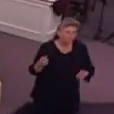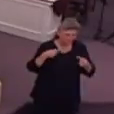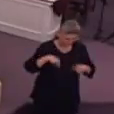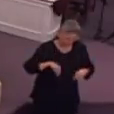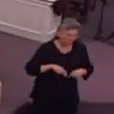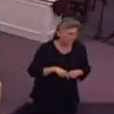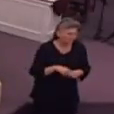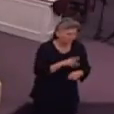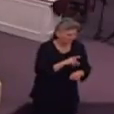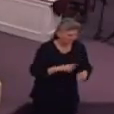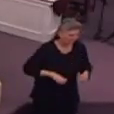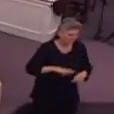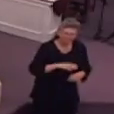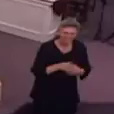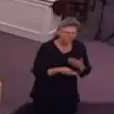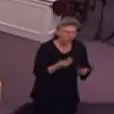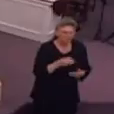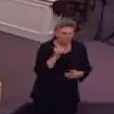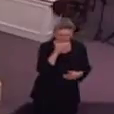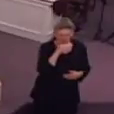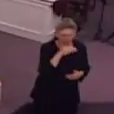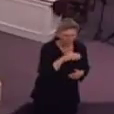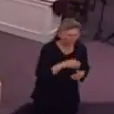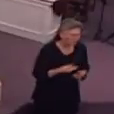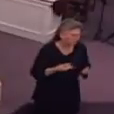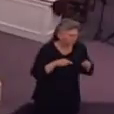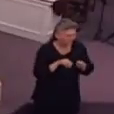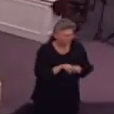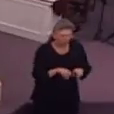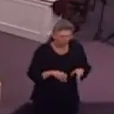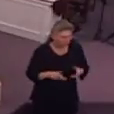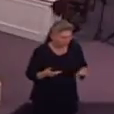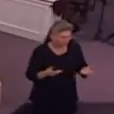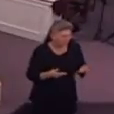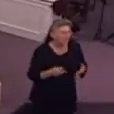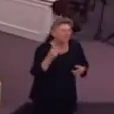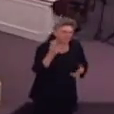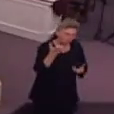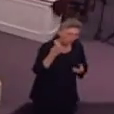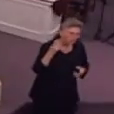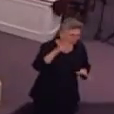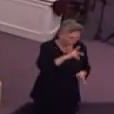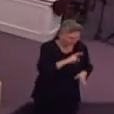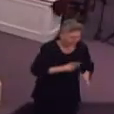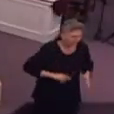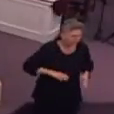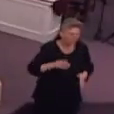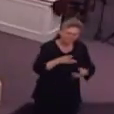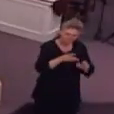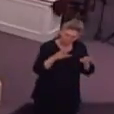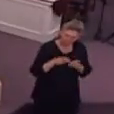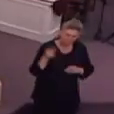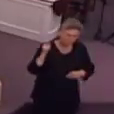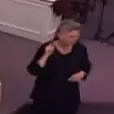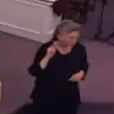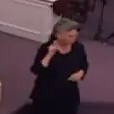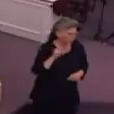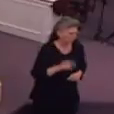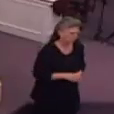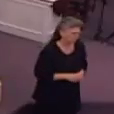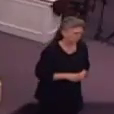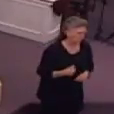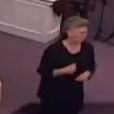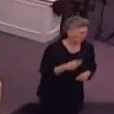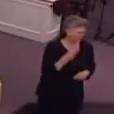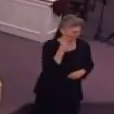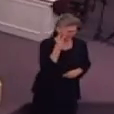doesn't matter if you've been a liar and a thief and an adulterer. Amen. He wants you in his kingdom. He's got a place for you. Amen. We